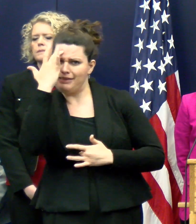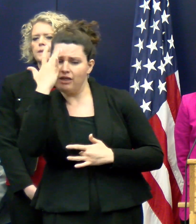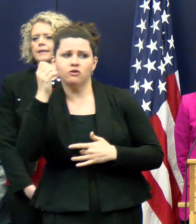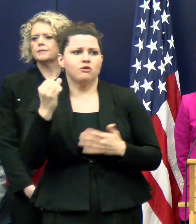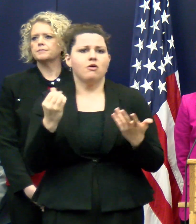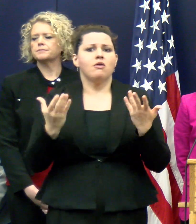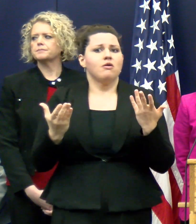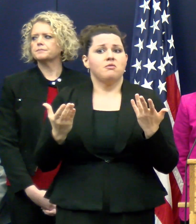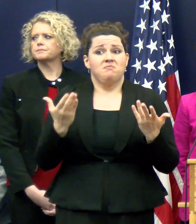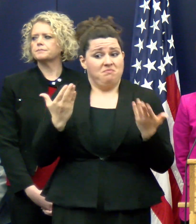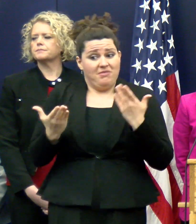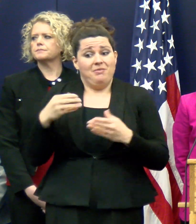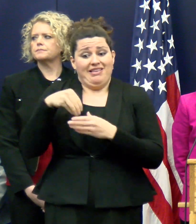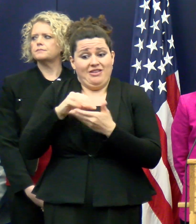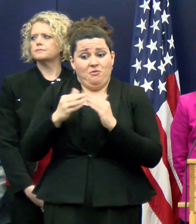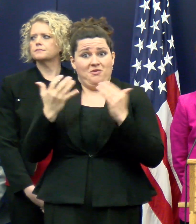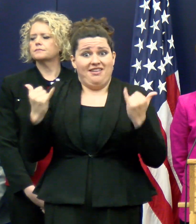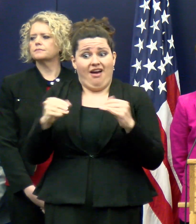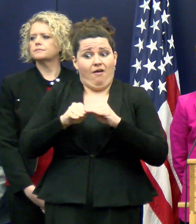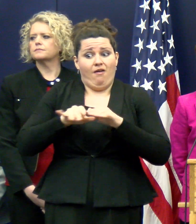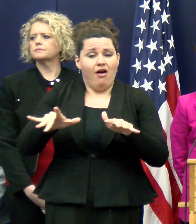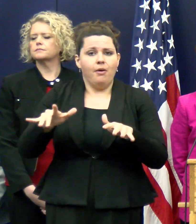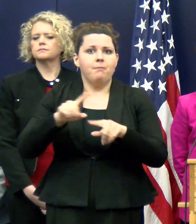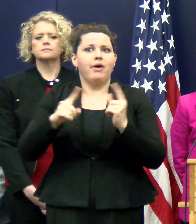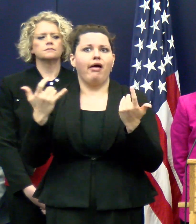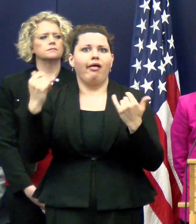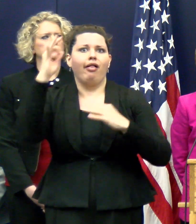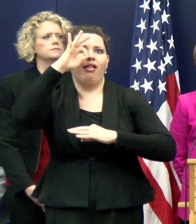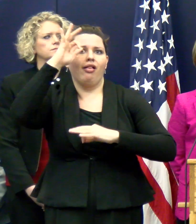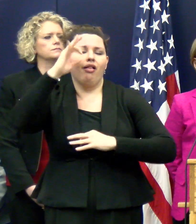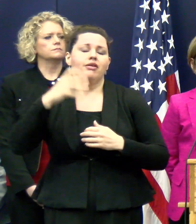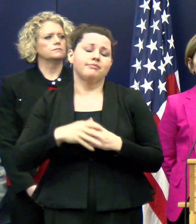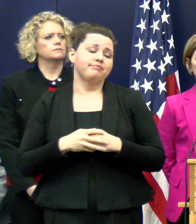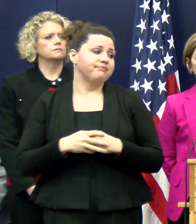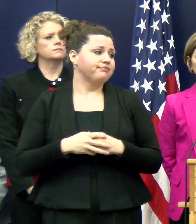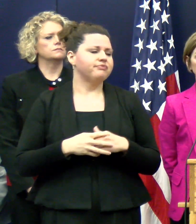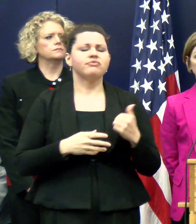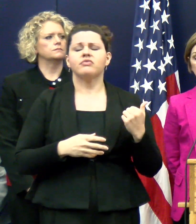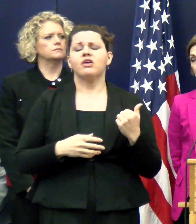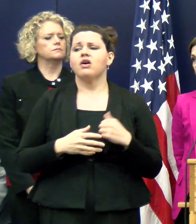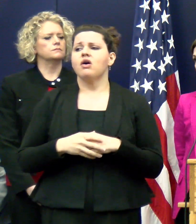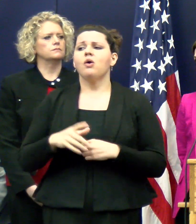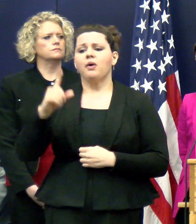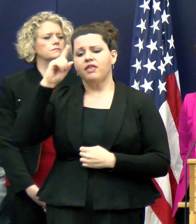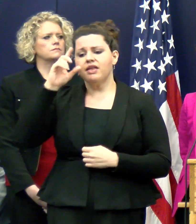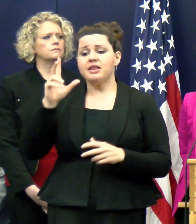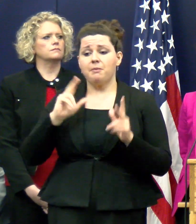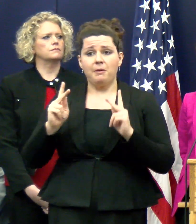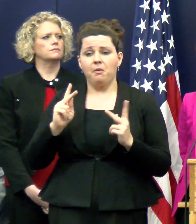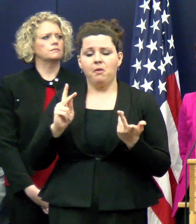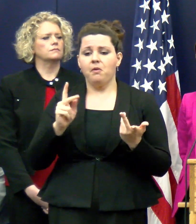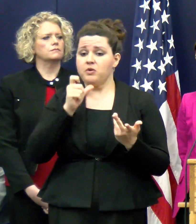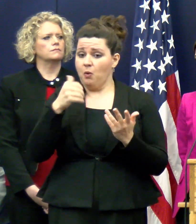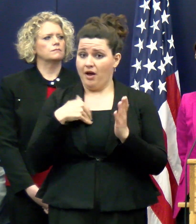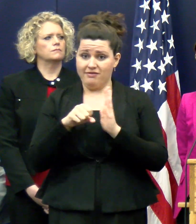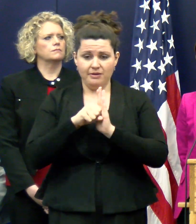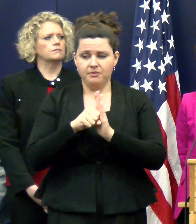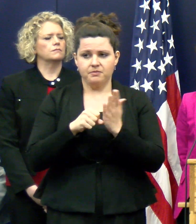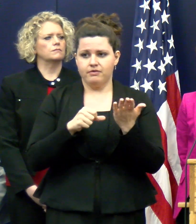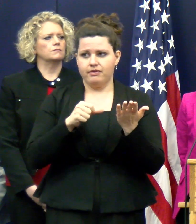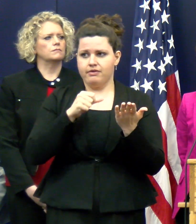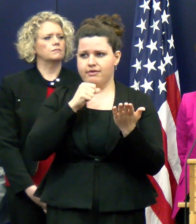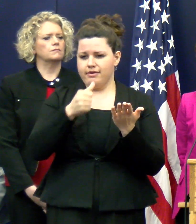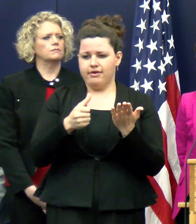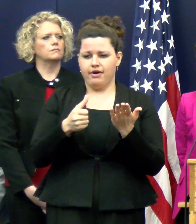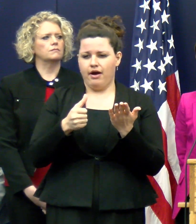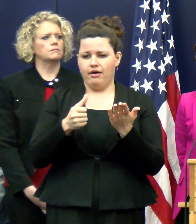it's not already in the communities? Right now, we just don't know. Yeah, we don't think that people who are asymptomatic are representing a